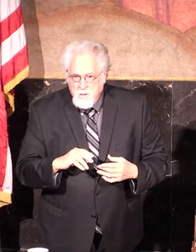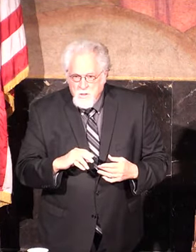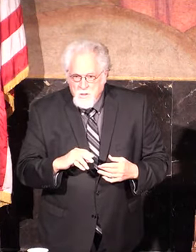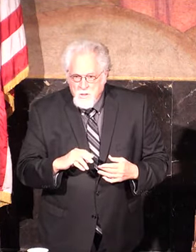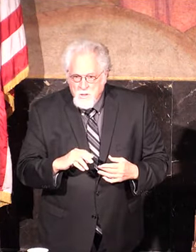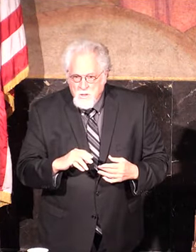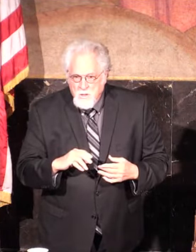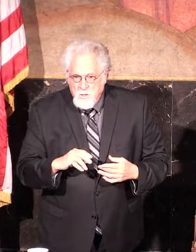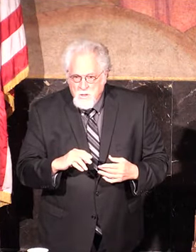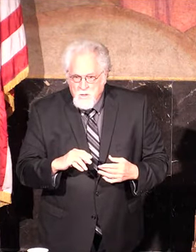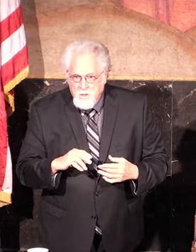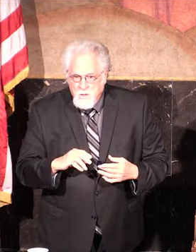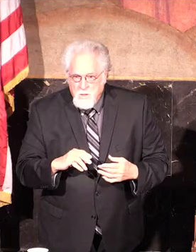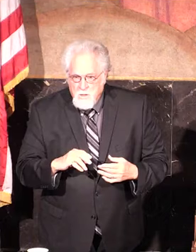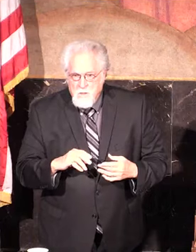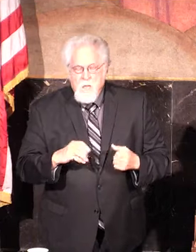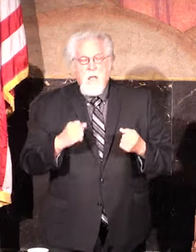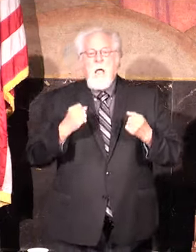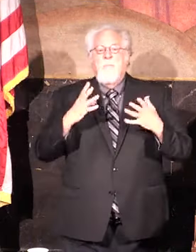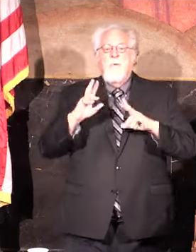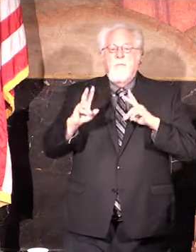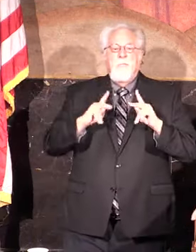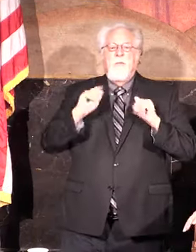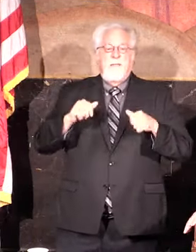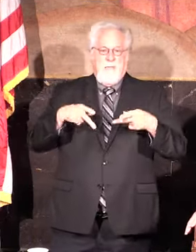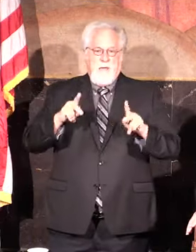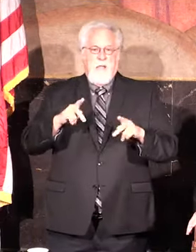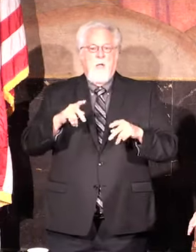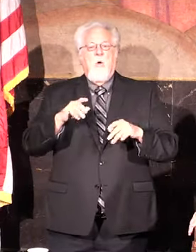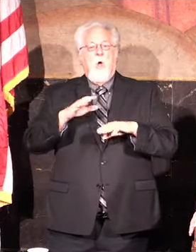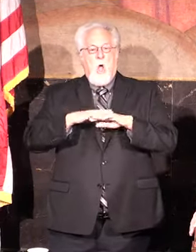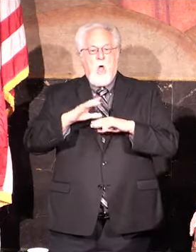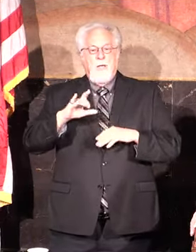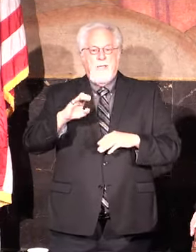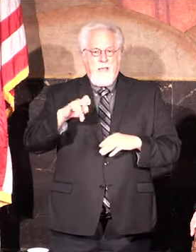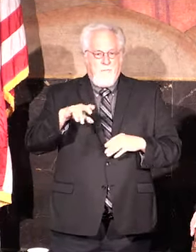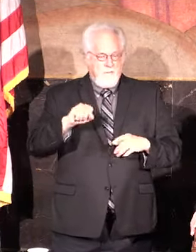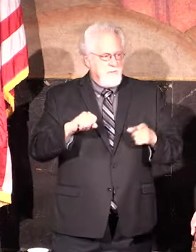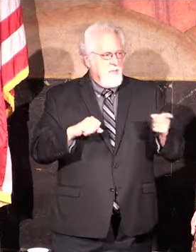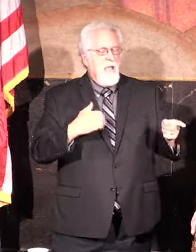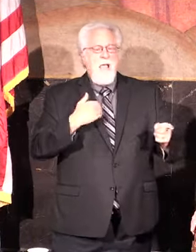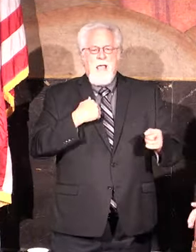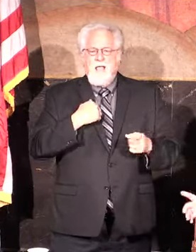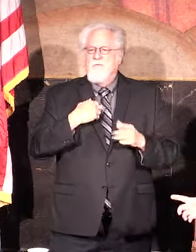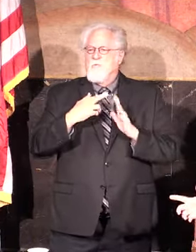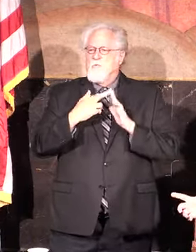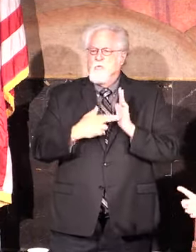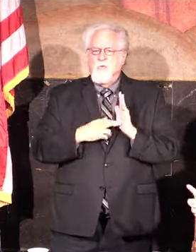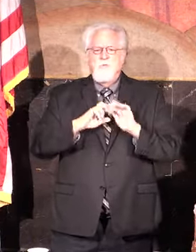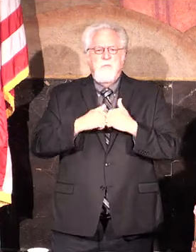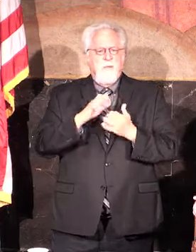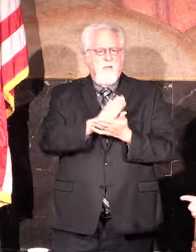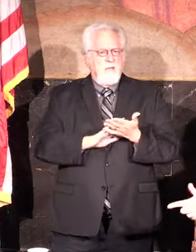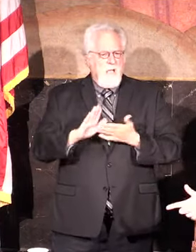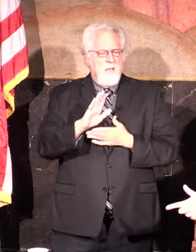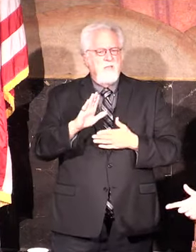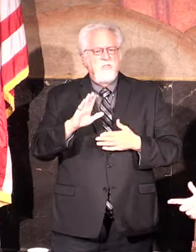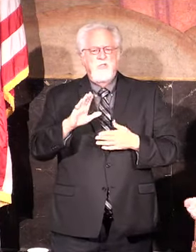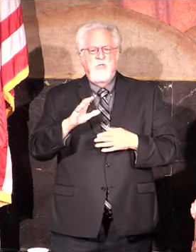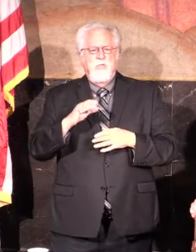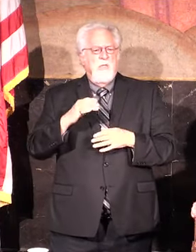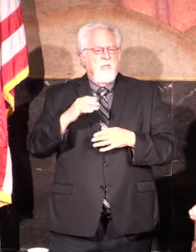not have to have people on campus? So the question is there a protocol about higher education by campus